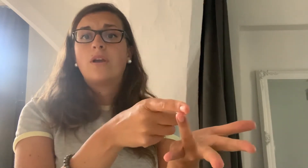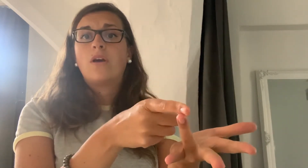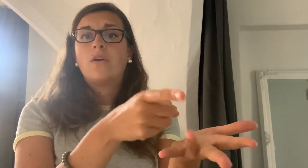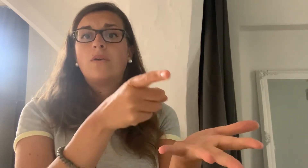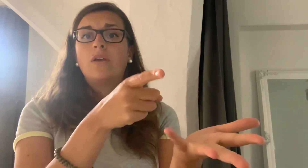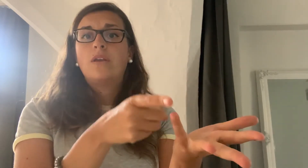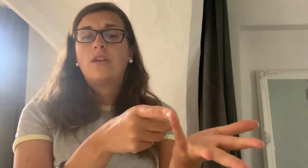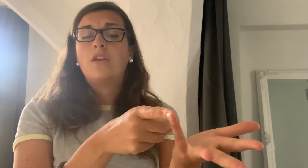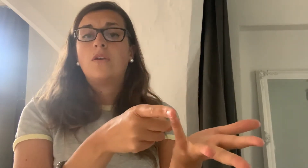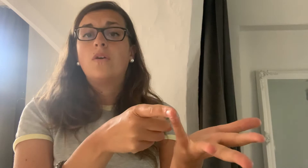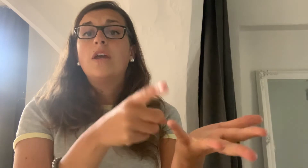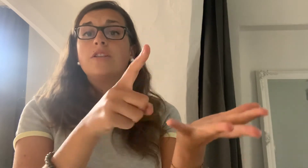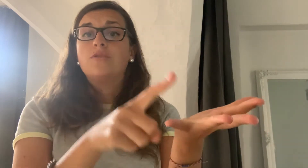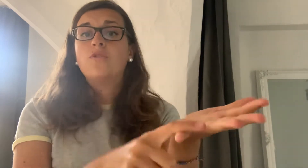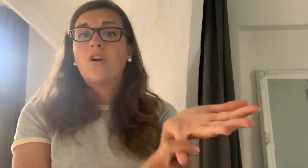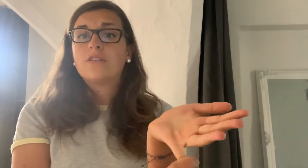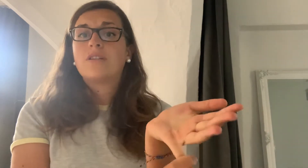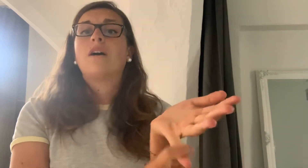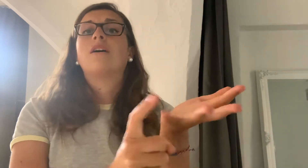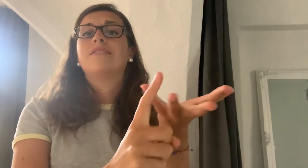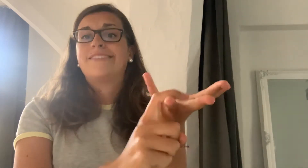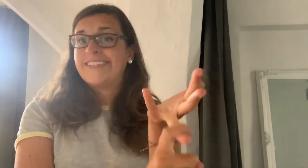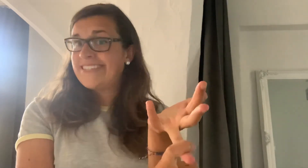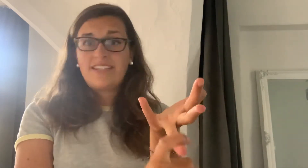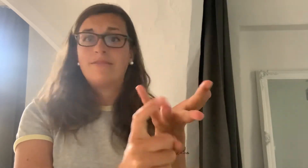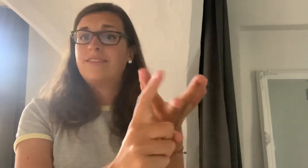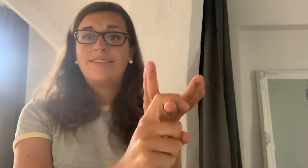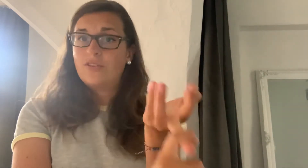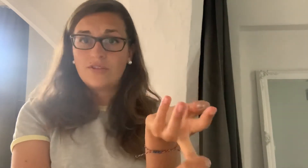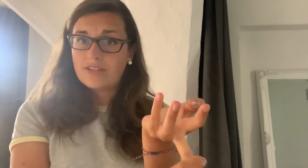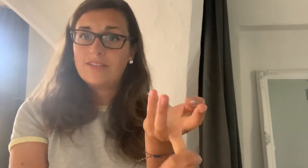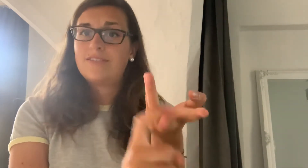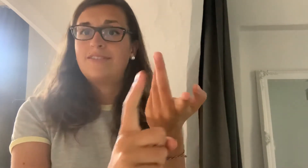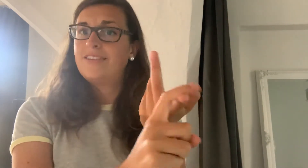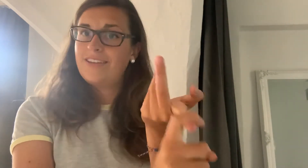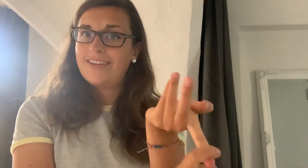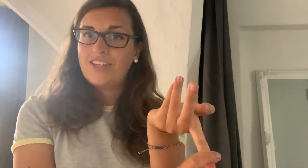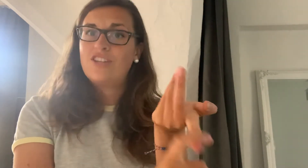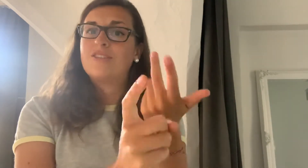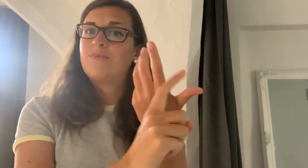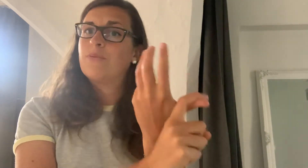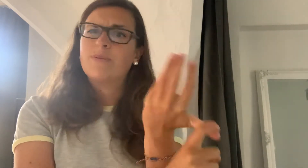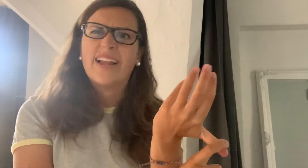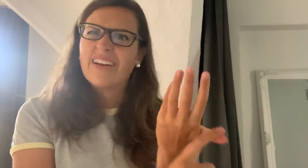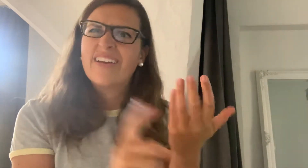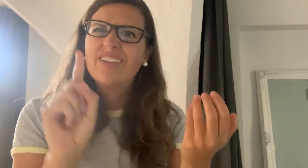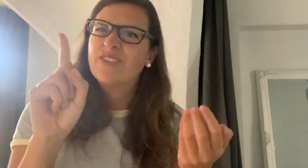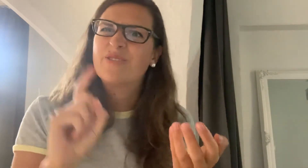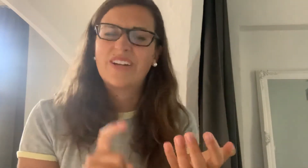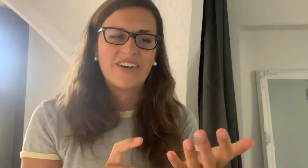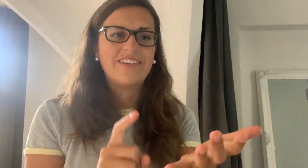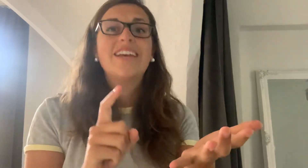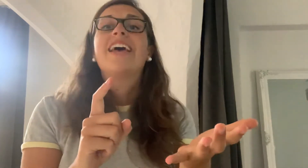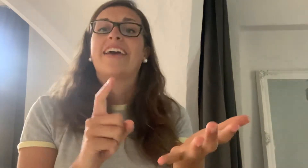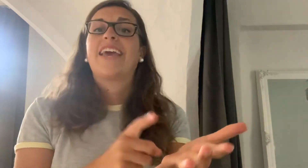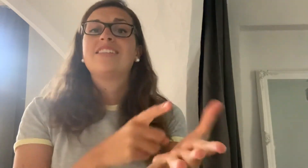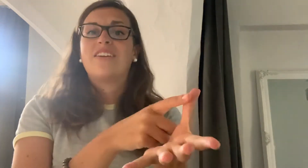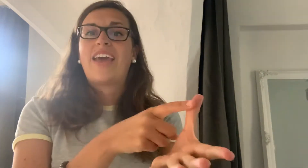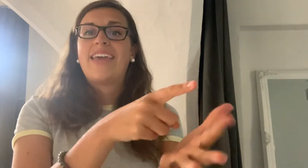O, U. Do not start this nonsense. People will be like, what are you talking about? Okay, so A,